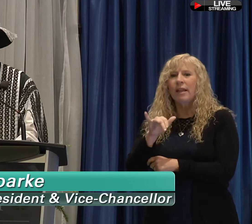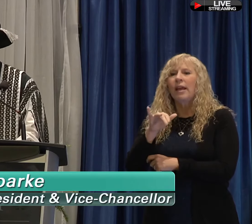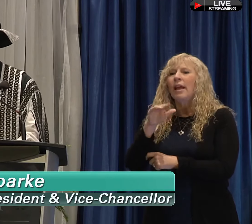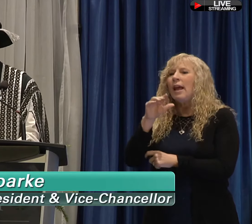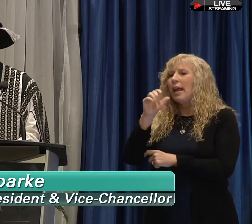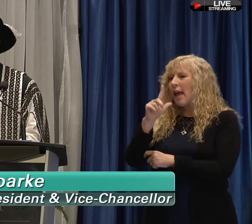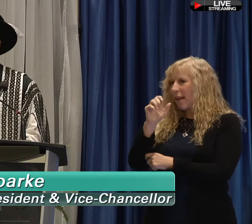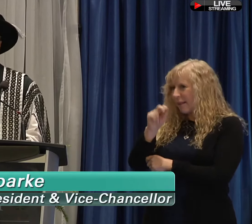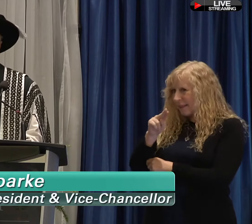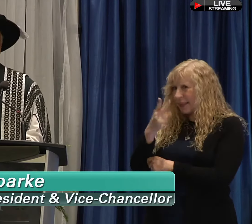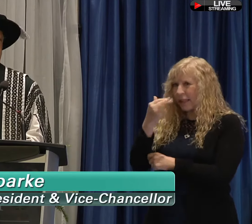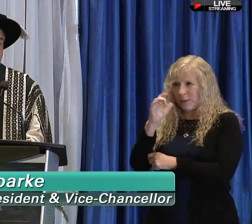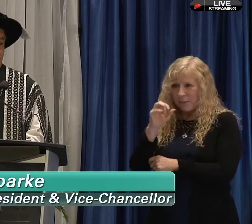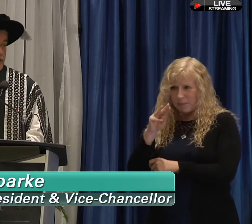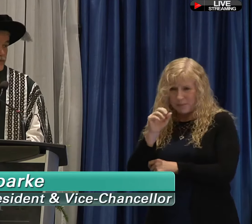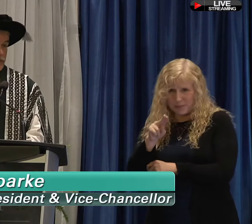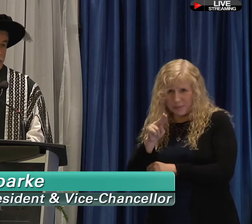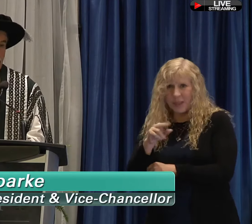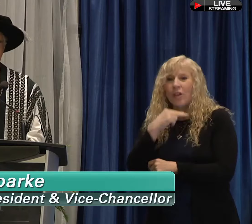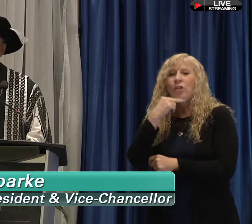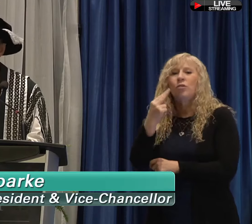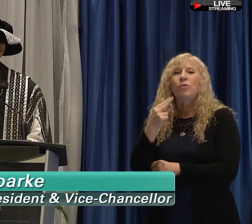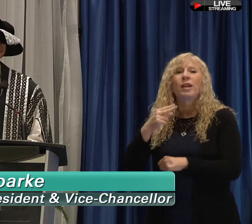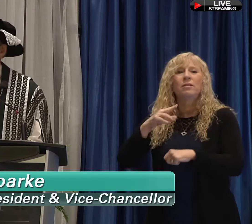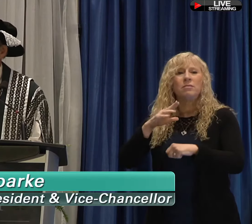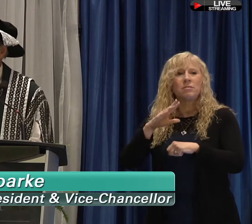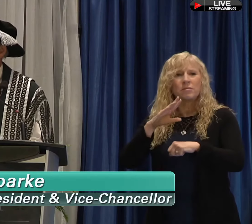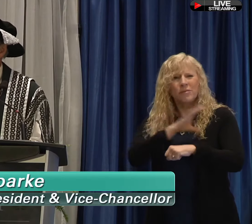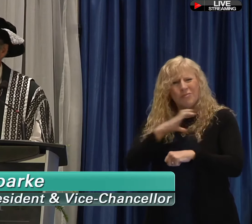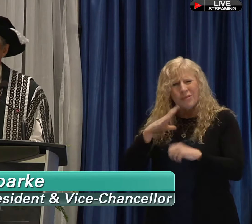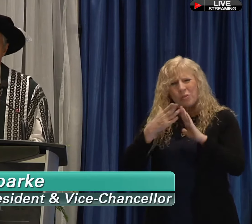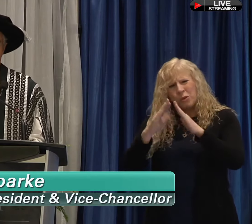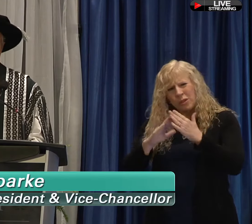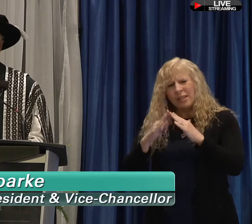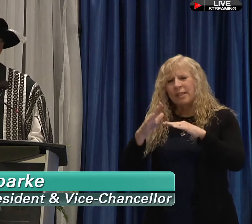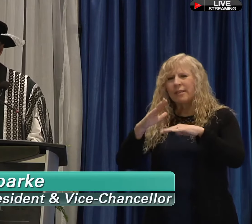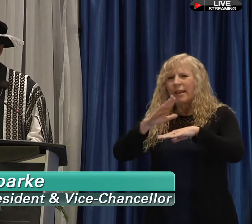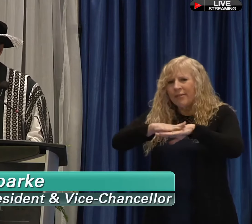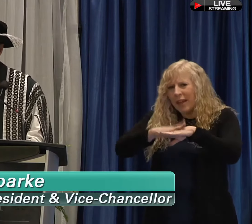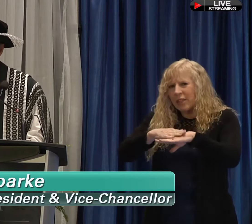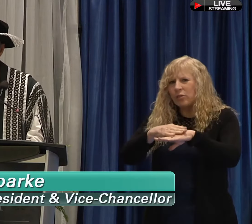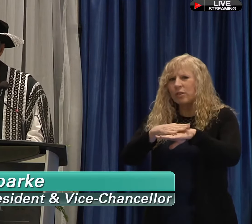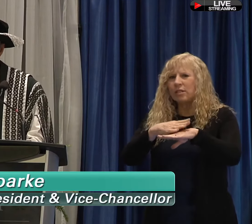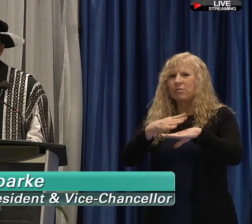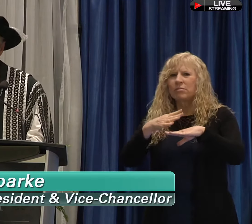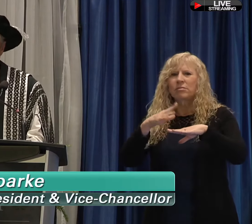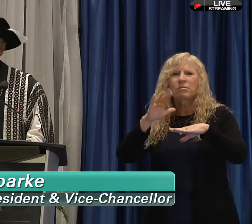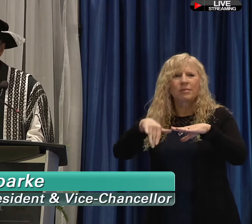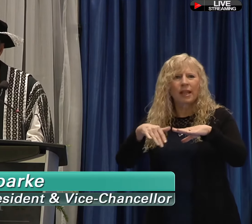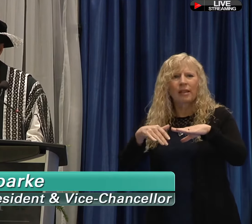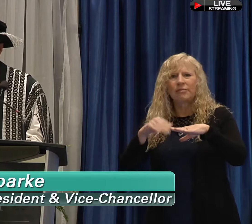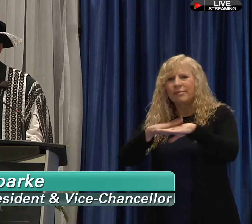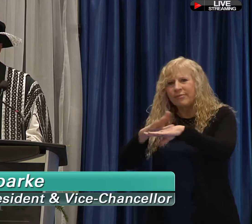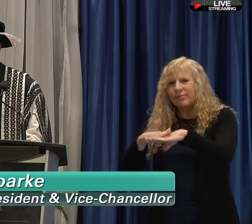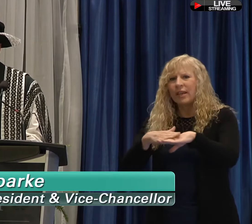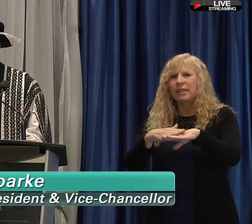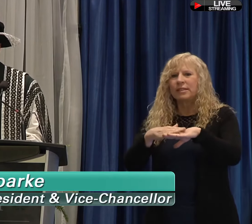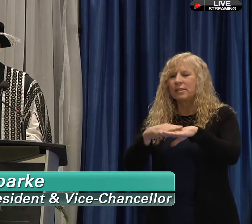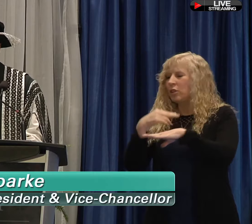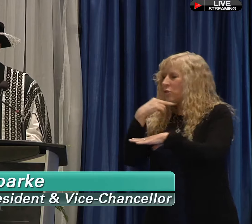From the Trent Durham Community Advisory Committee that advises our Durham campus on things going on in